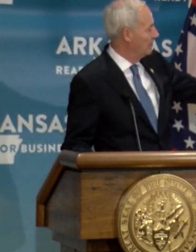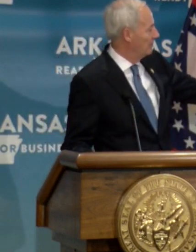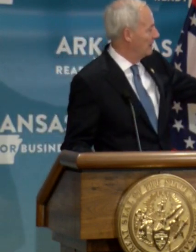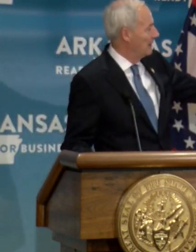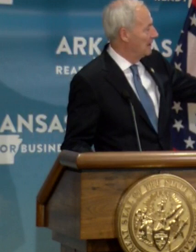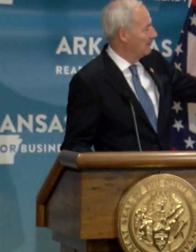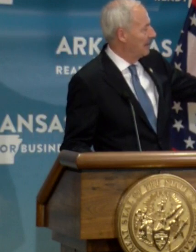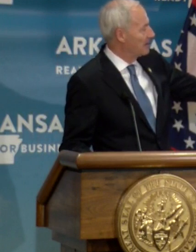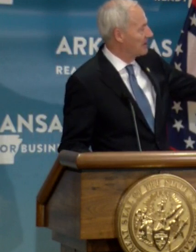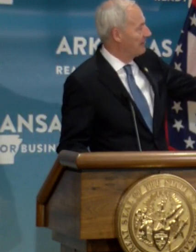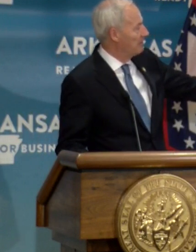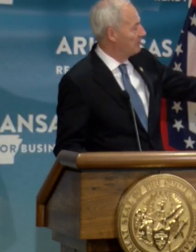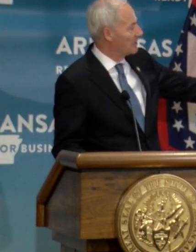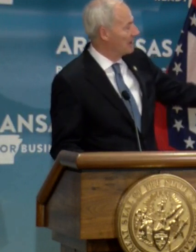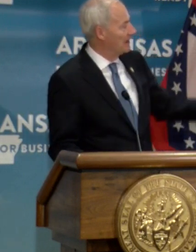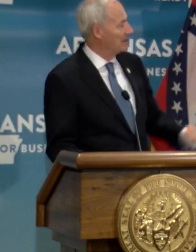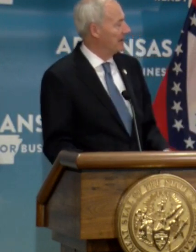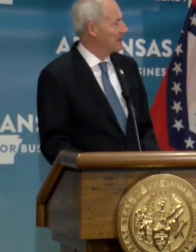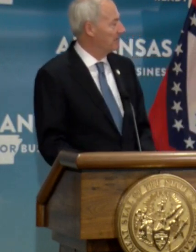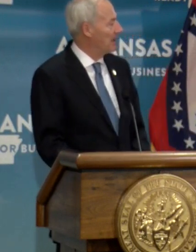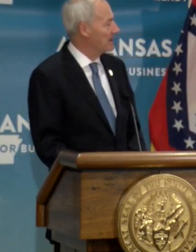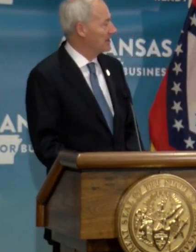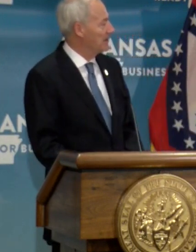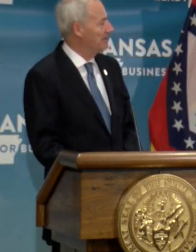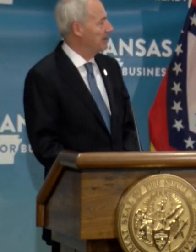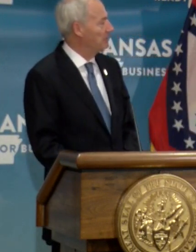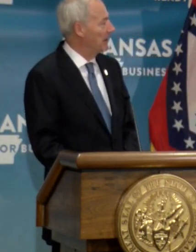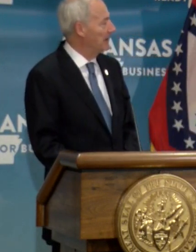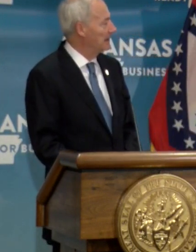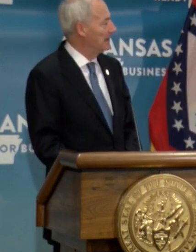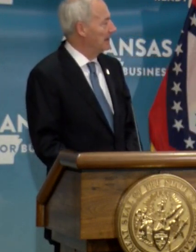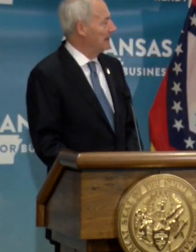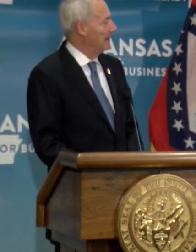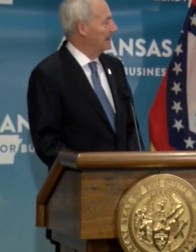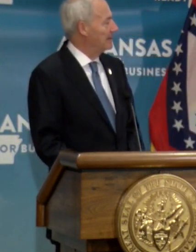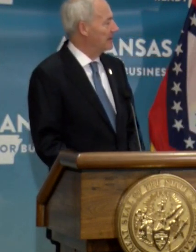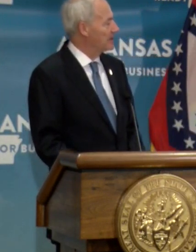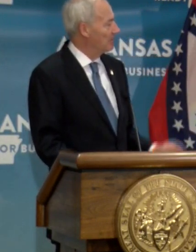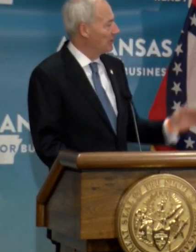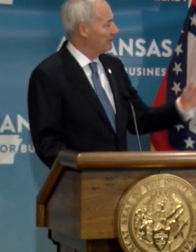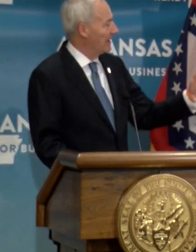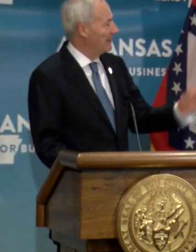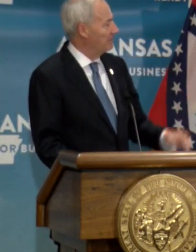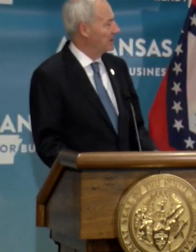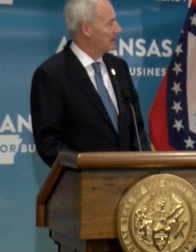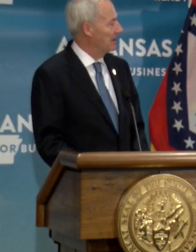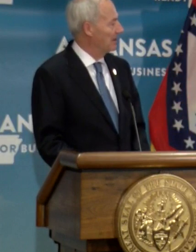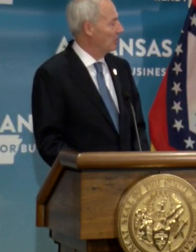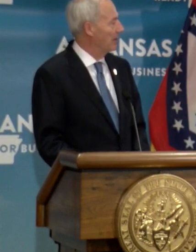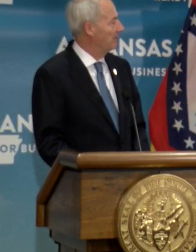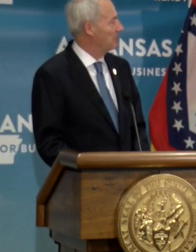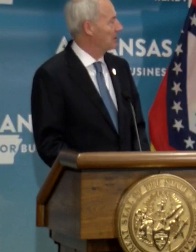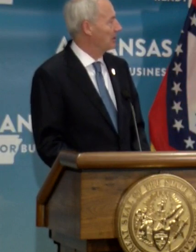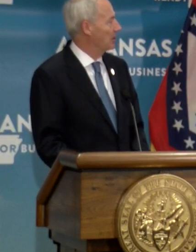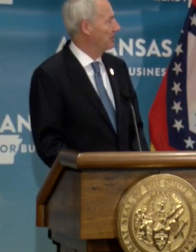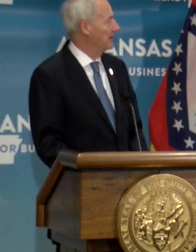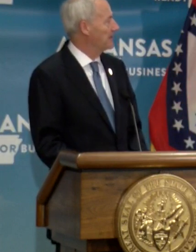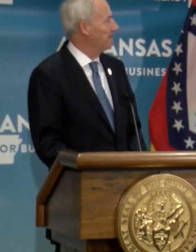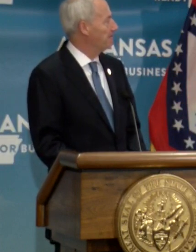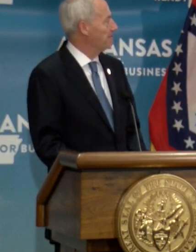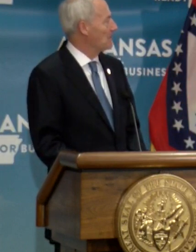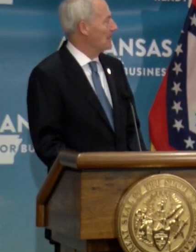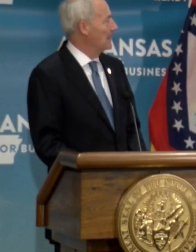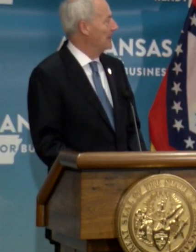closer to about 7% as a positivity rate, and somewhat flat, but going up just a little